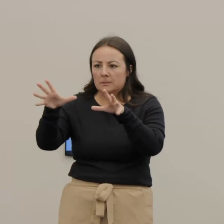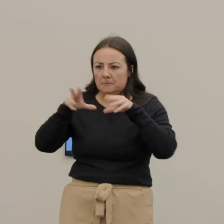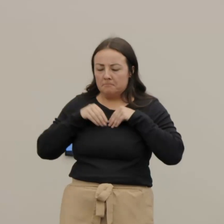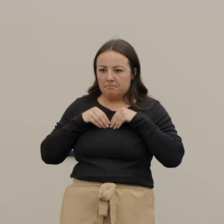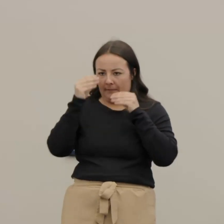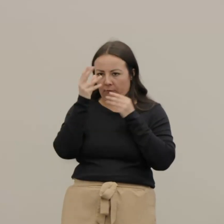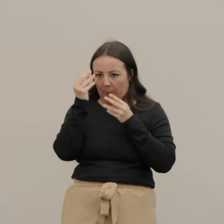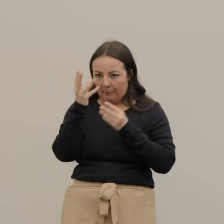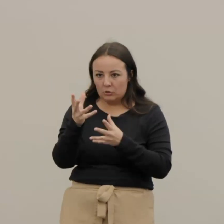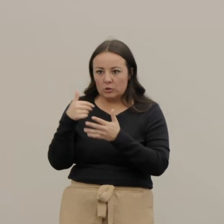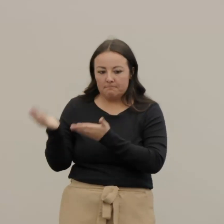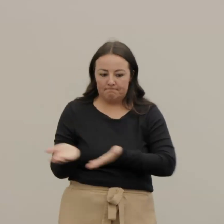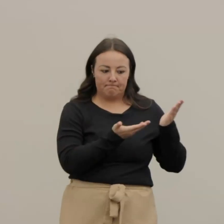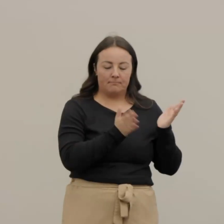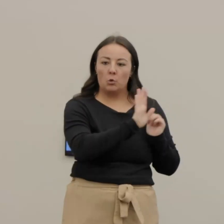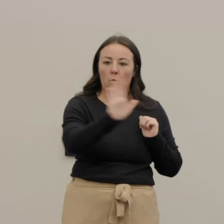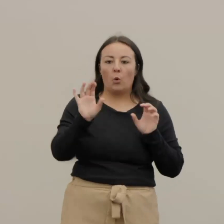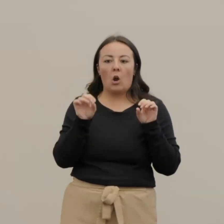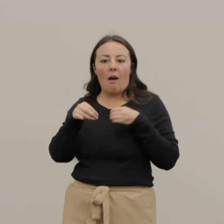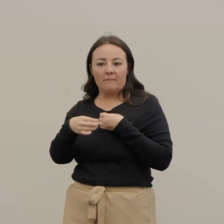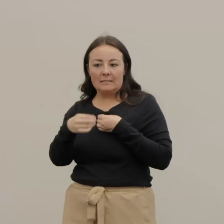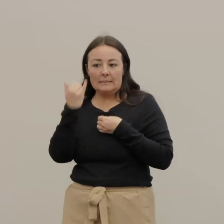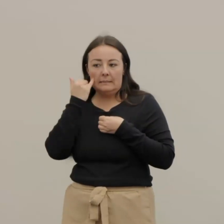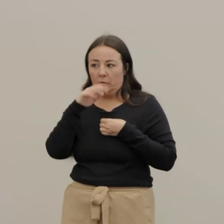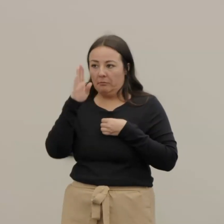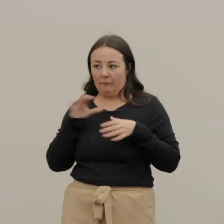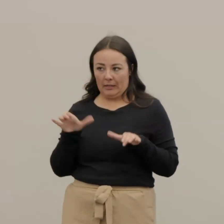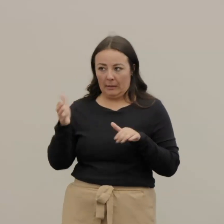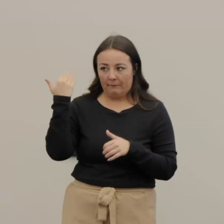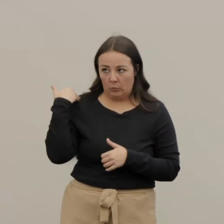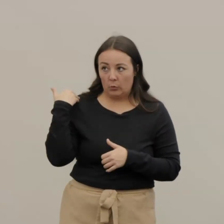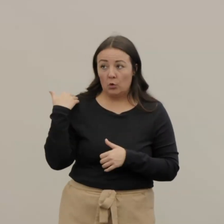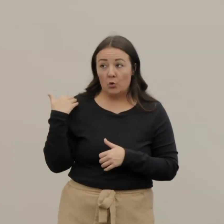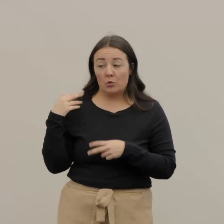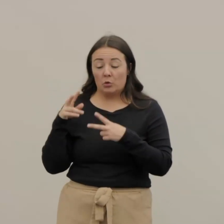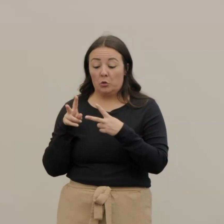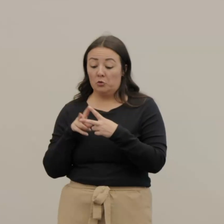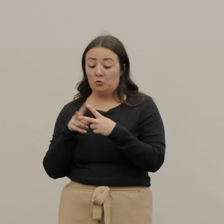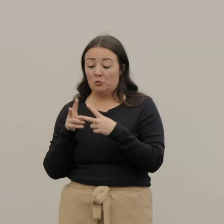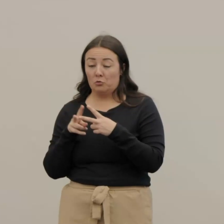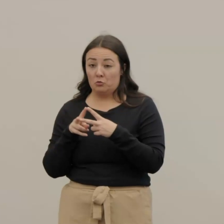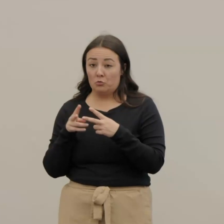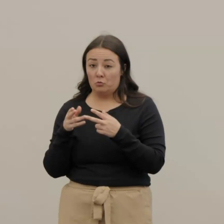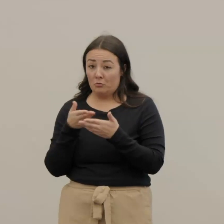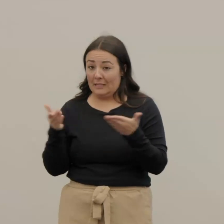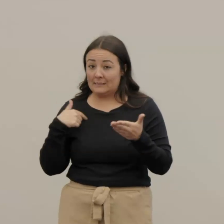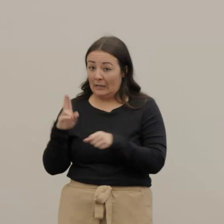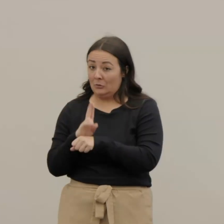if you haven't been doing this before? And the two places I use the most